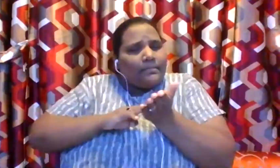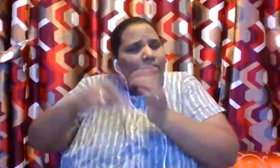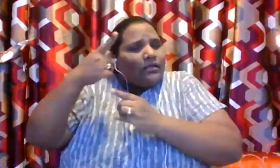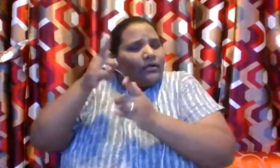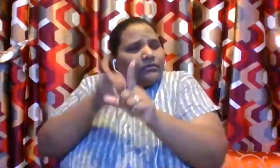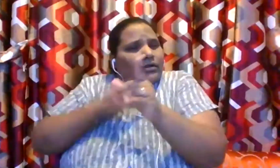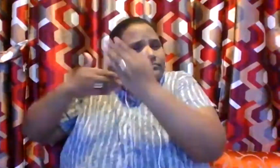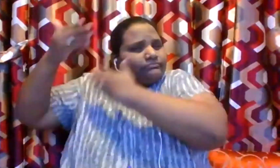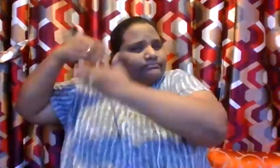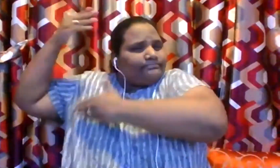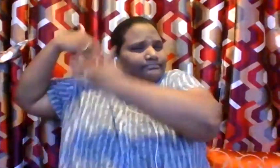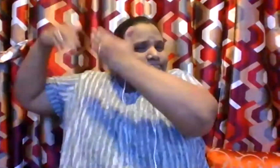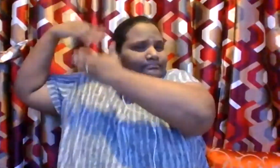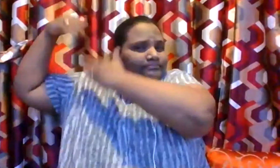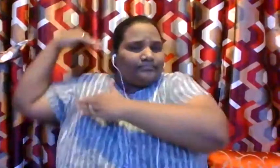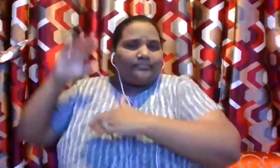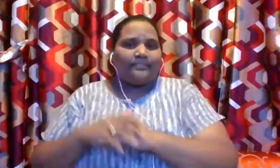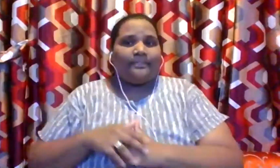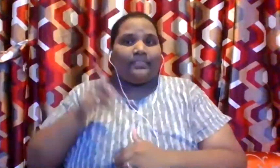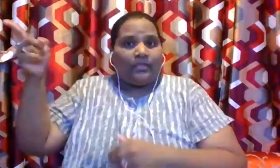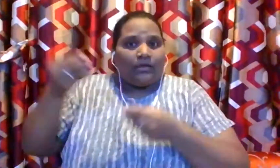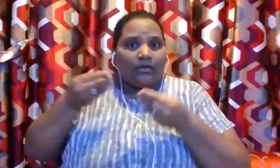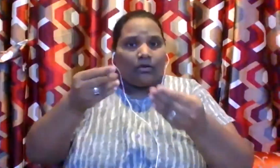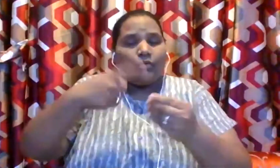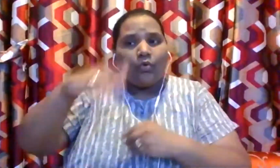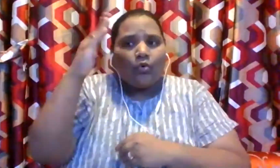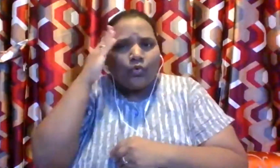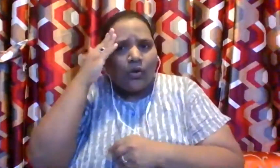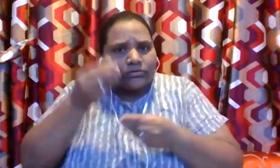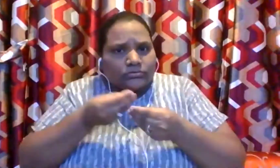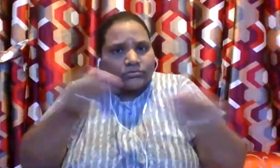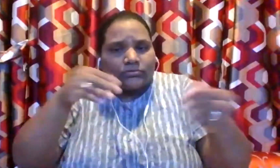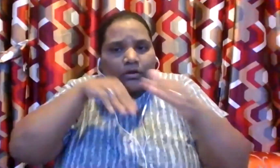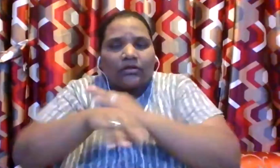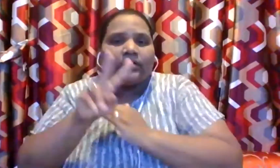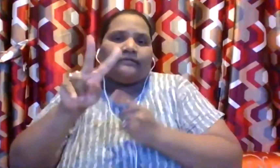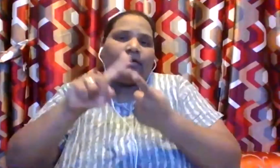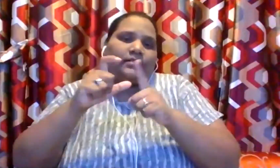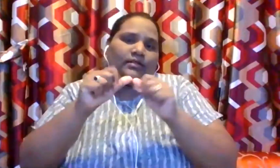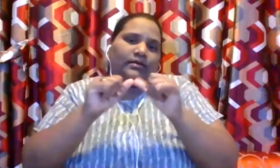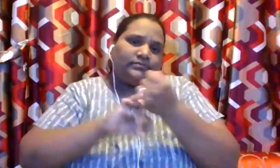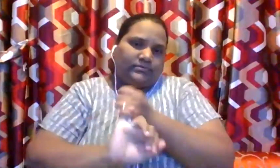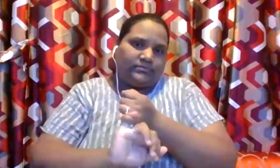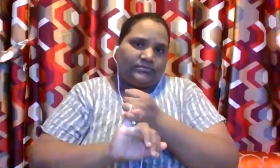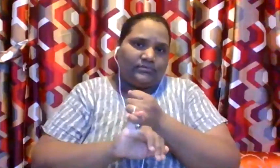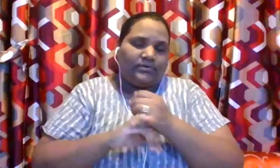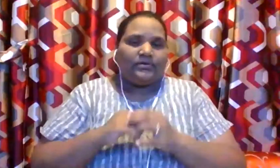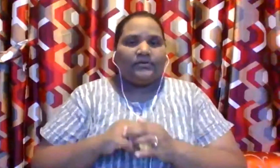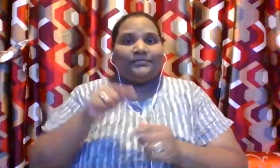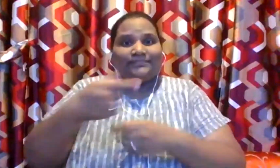And he gave all this knowledge in the Vedas. So in the beginning of creation, when the universe and the what